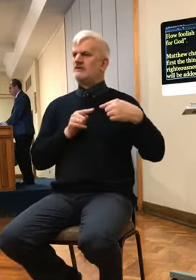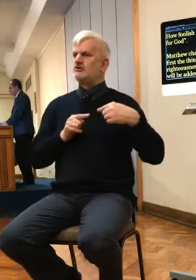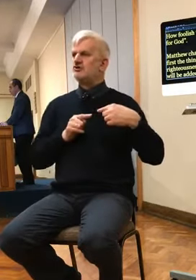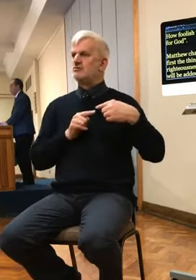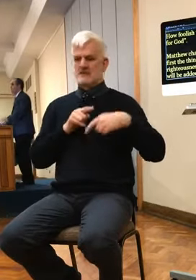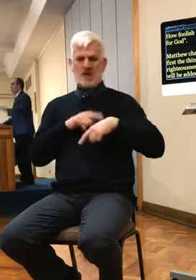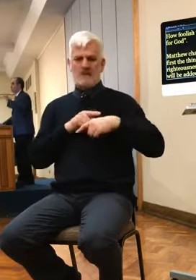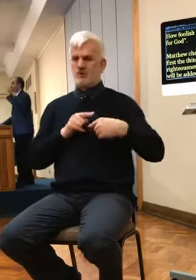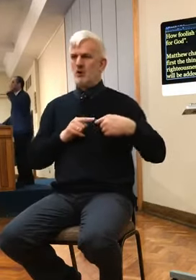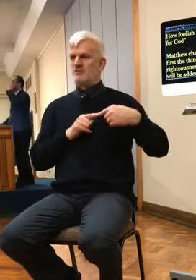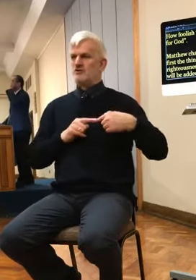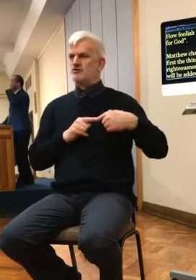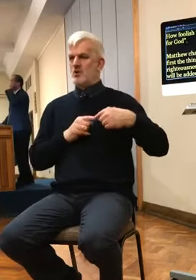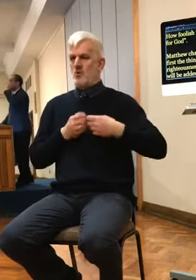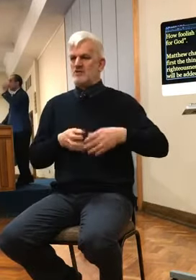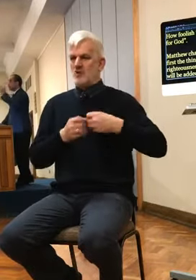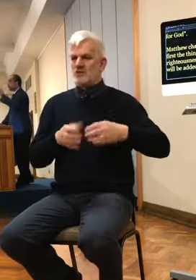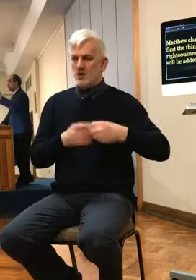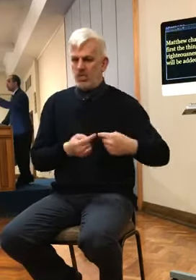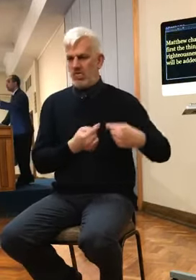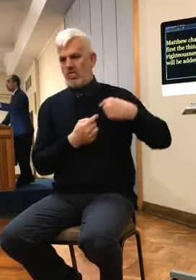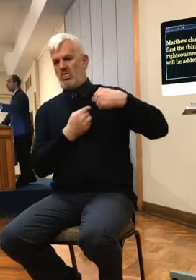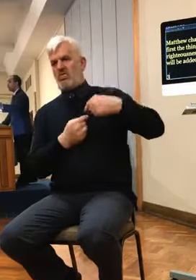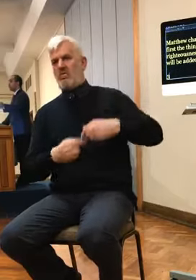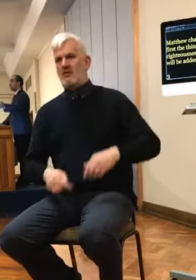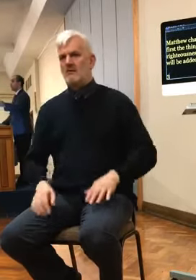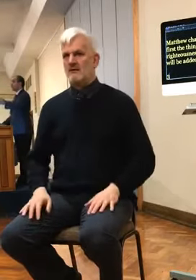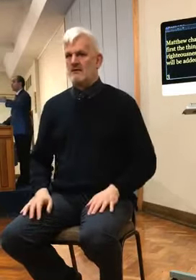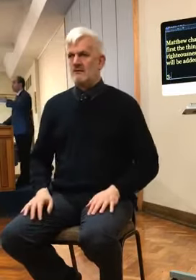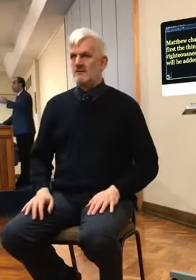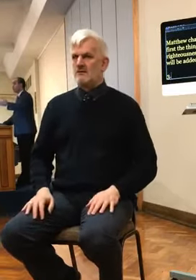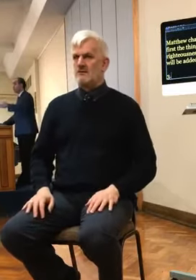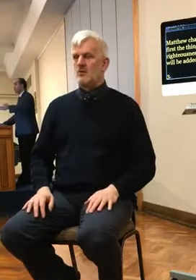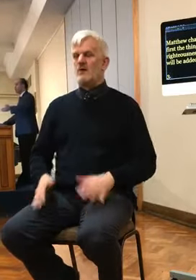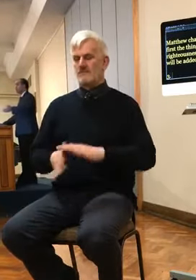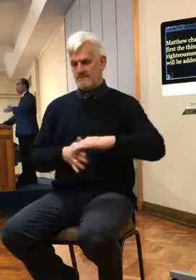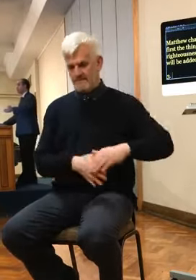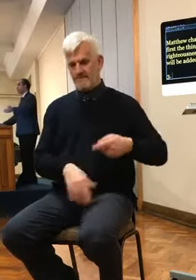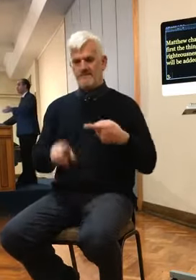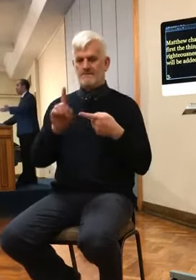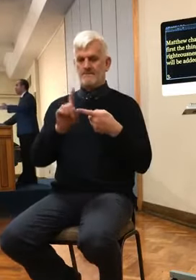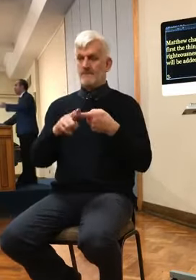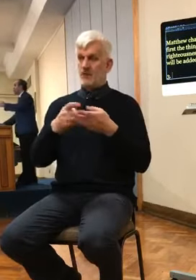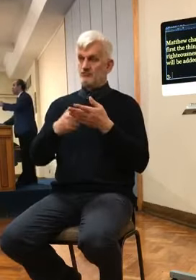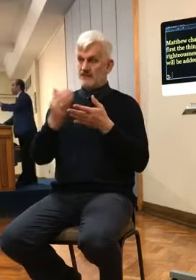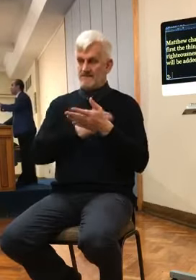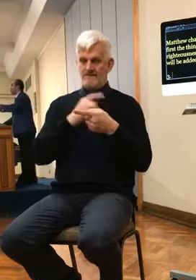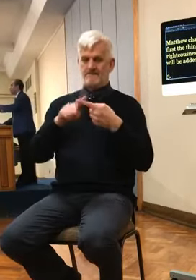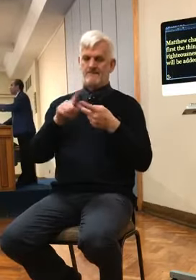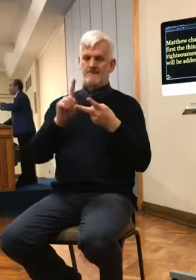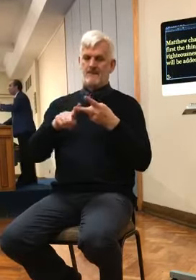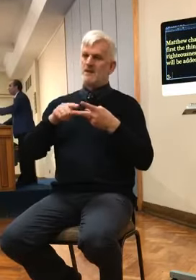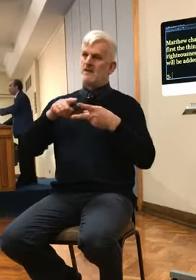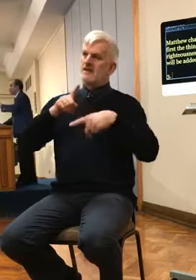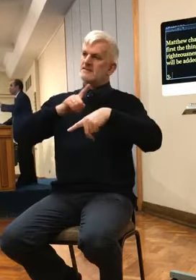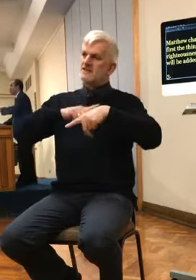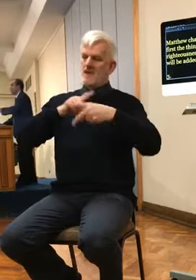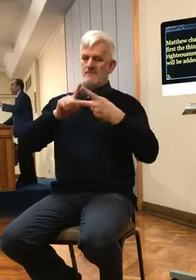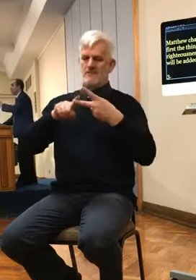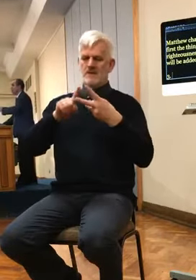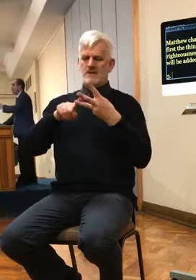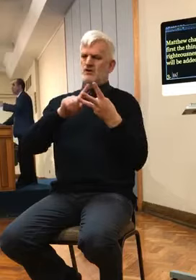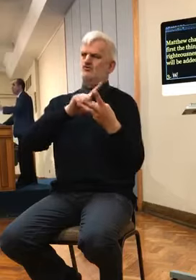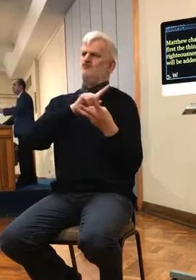enemy on time. Now thirdly, we explained the redeeming part, we explained the time part, but now the reason, why should